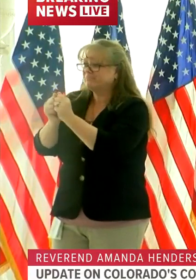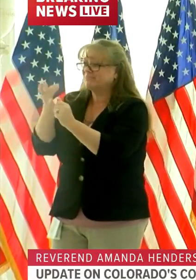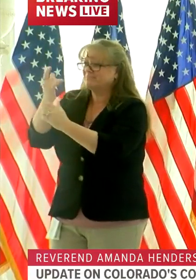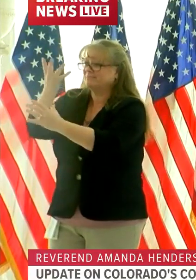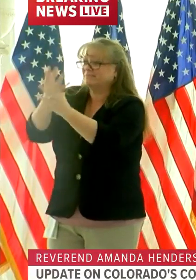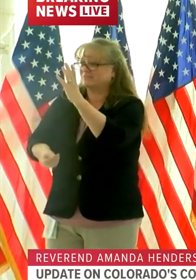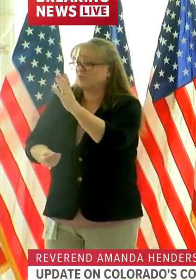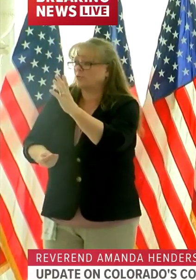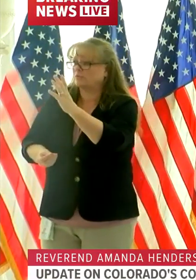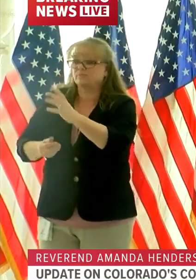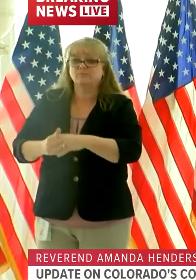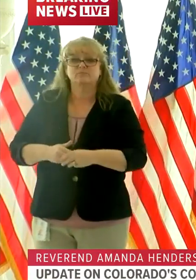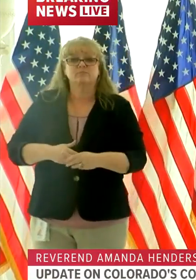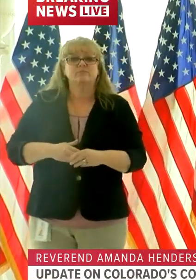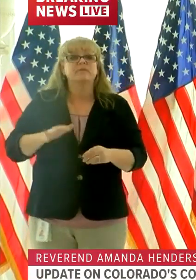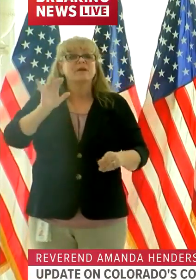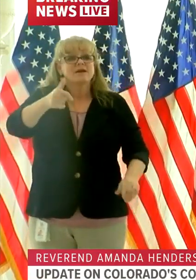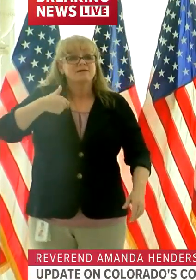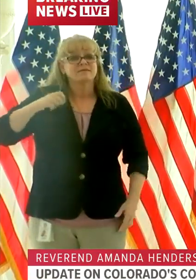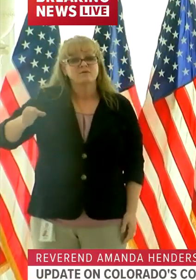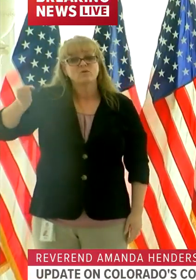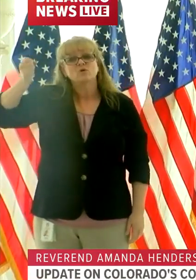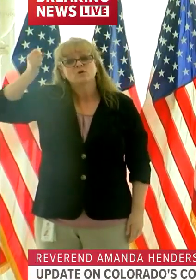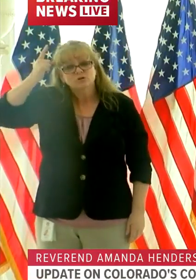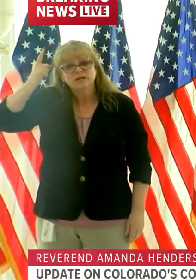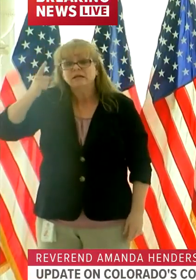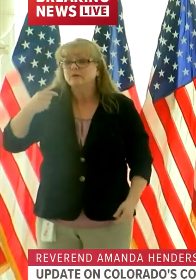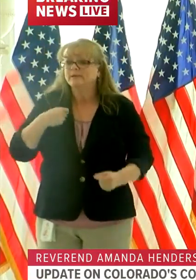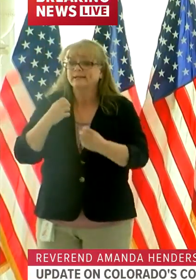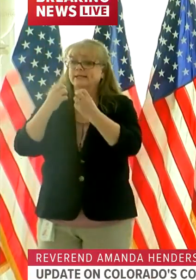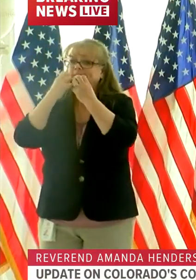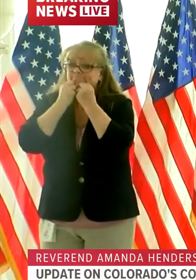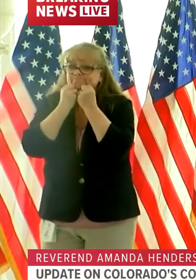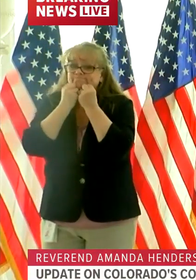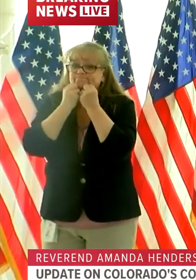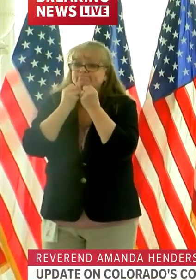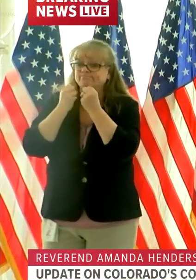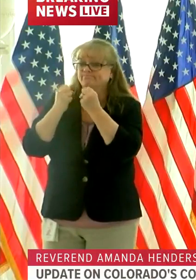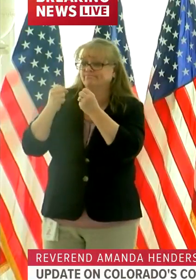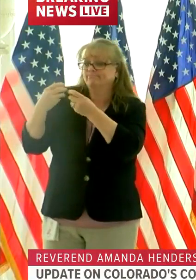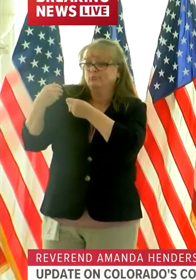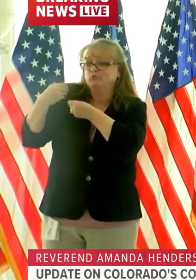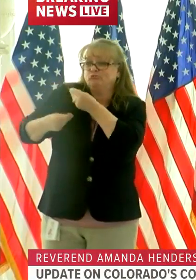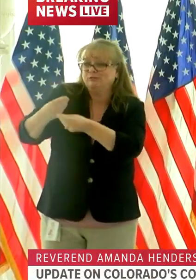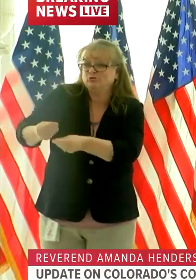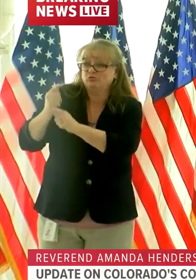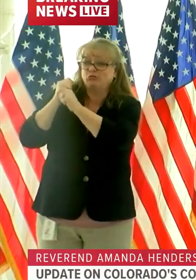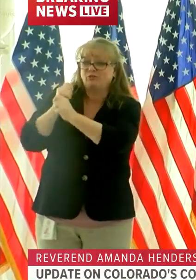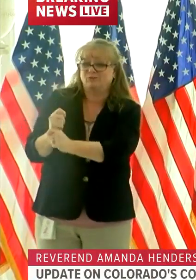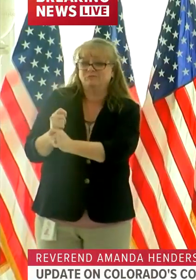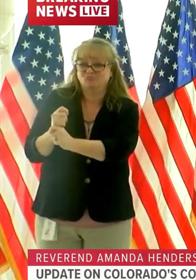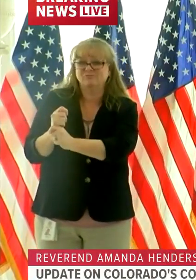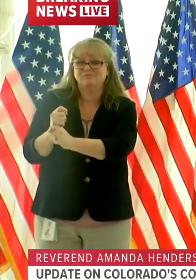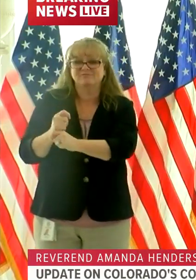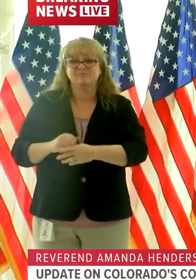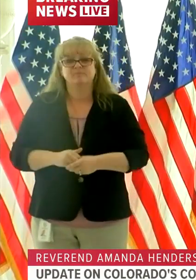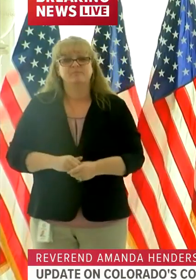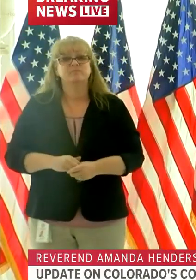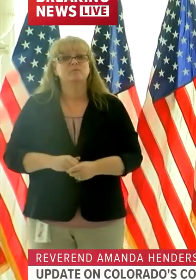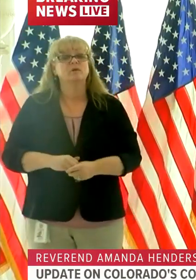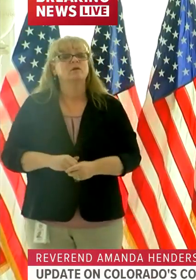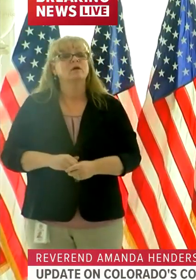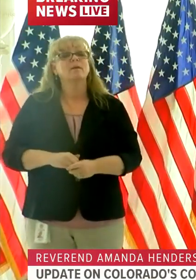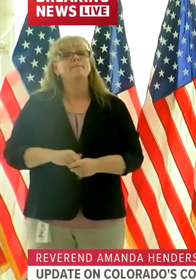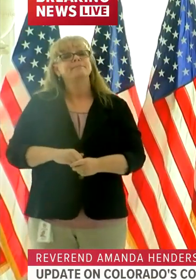traditions that we hold dear in this moment for this year, I also want to name that we also have